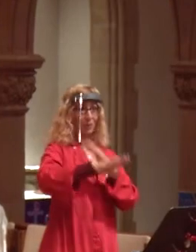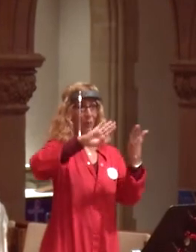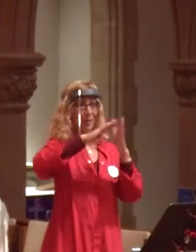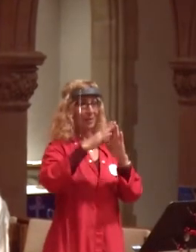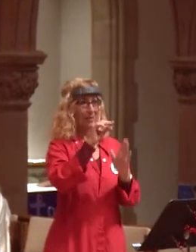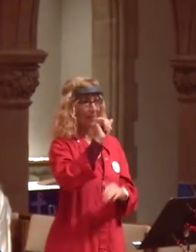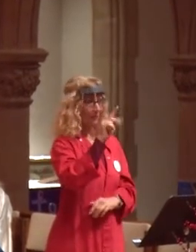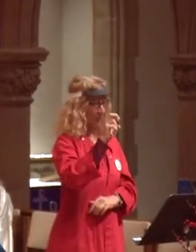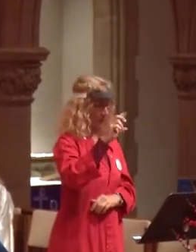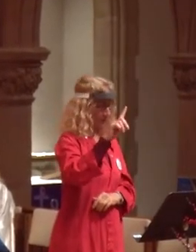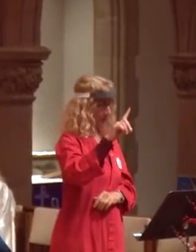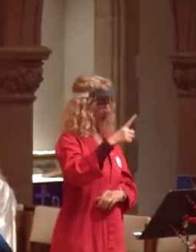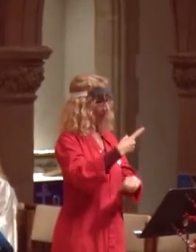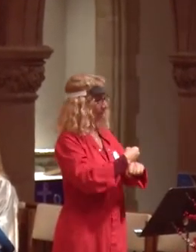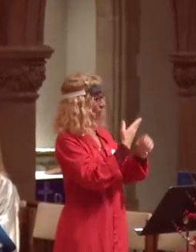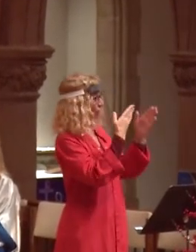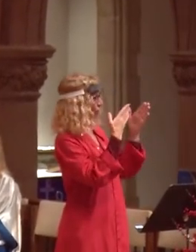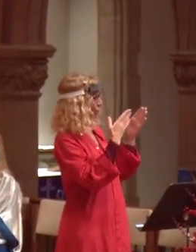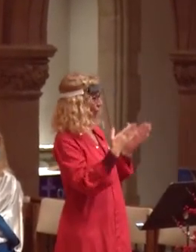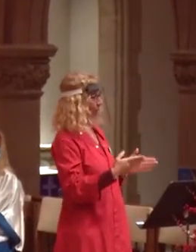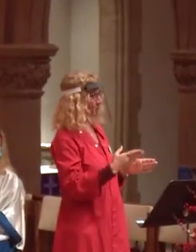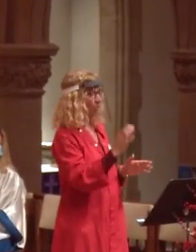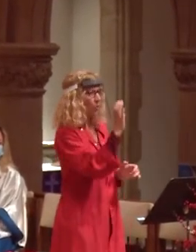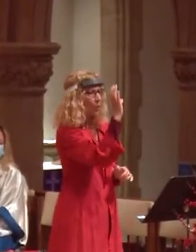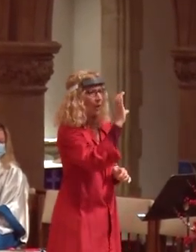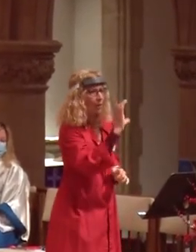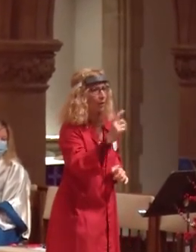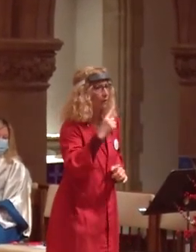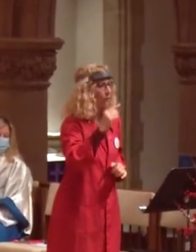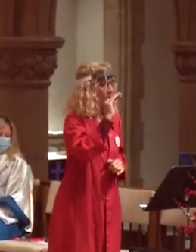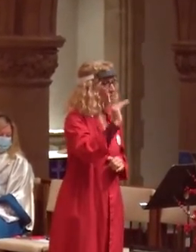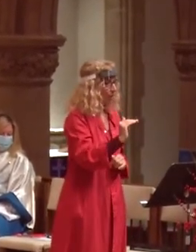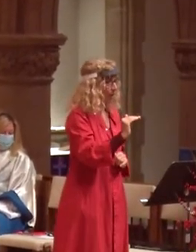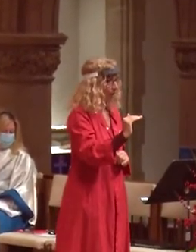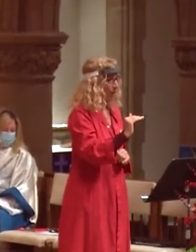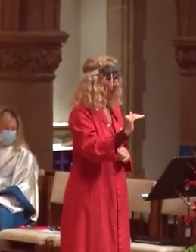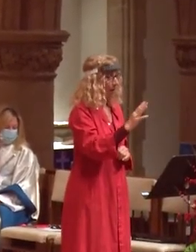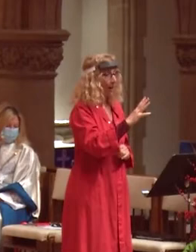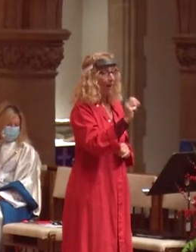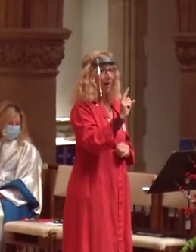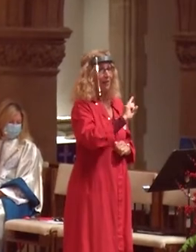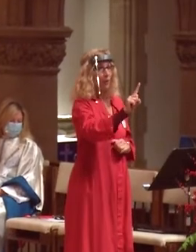David, the shepherds went looking for the child, and